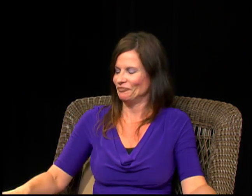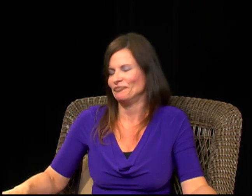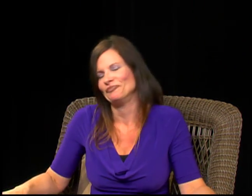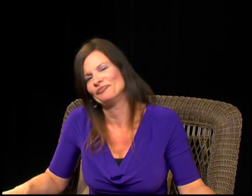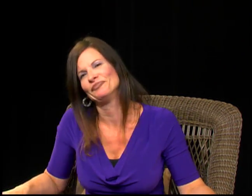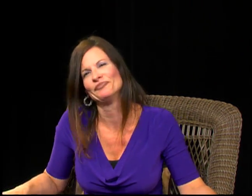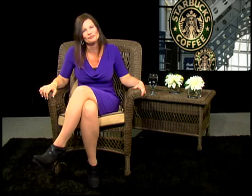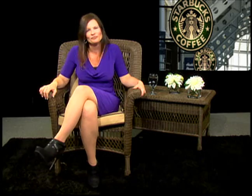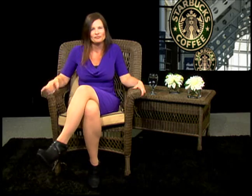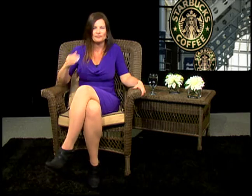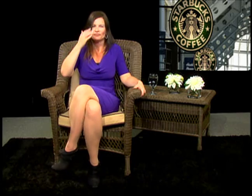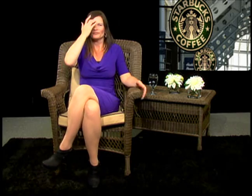Luther King said, we have a dream.